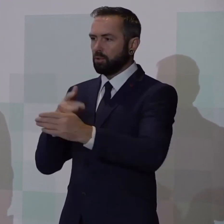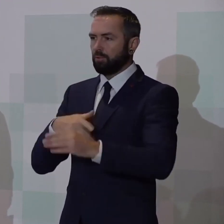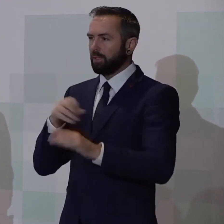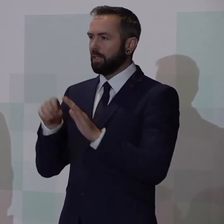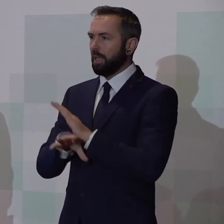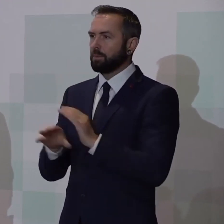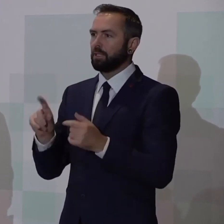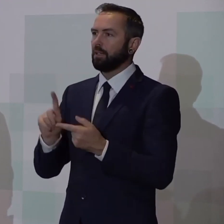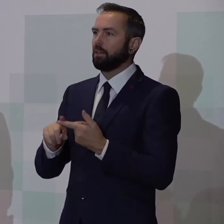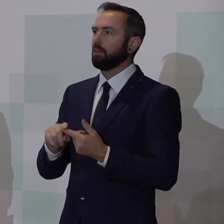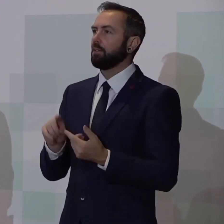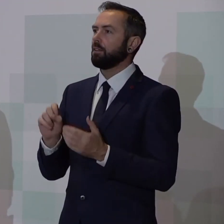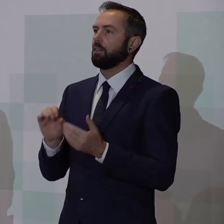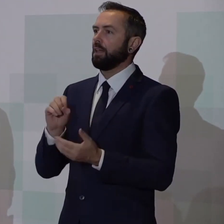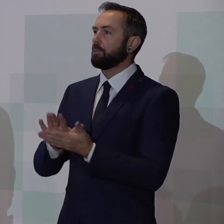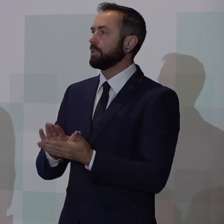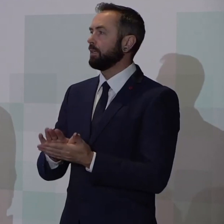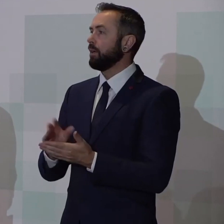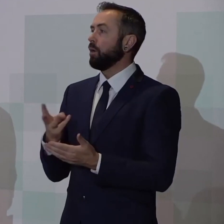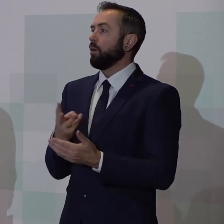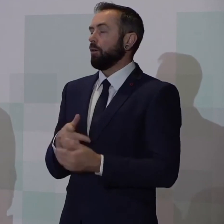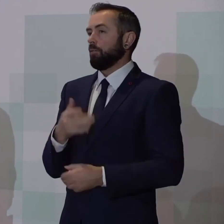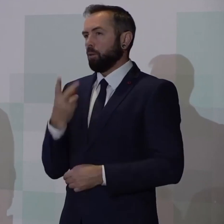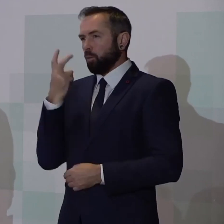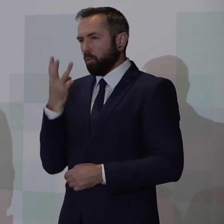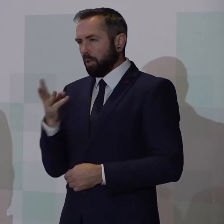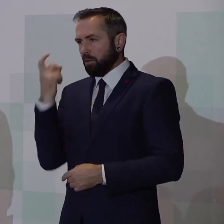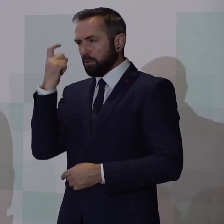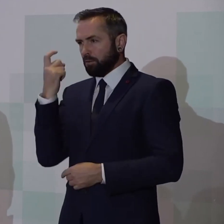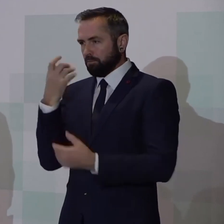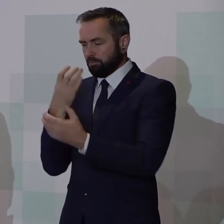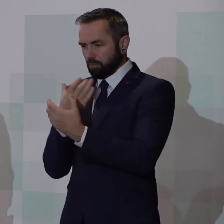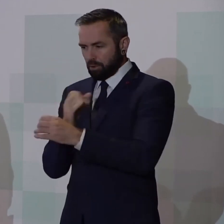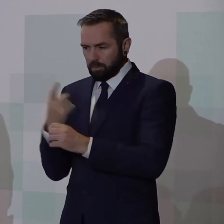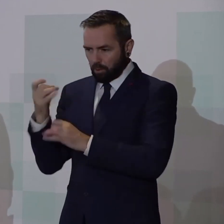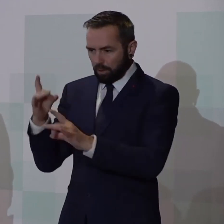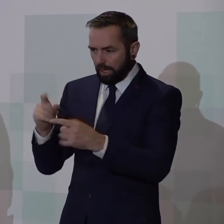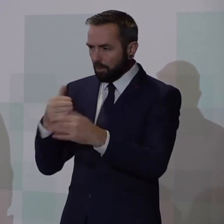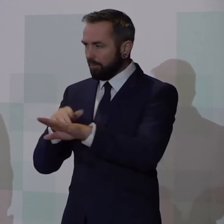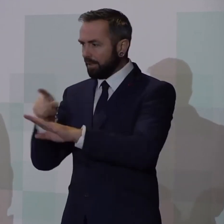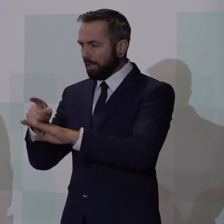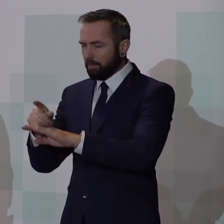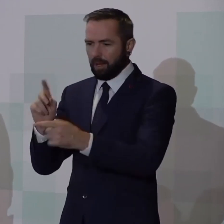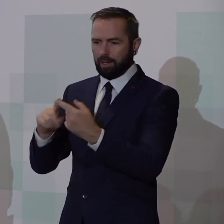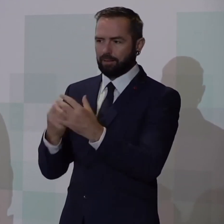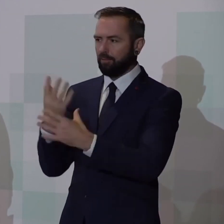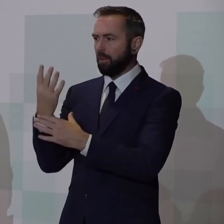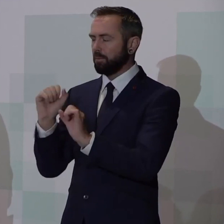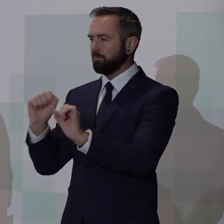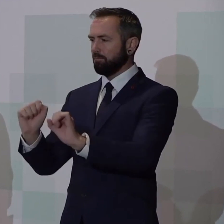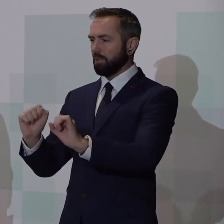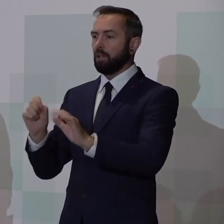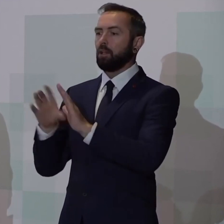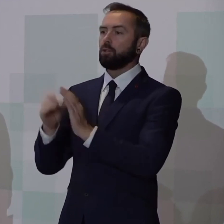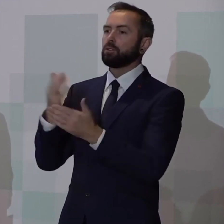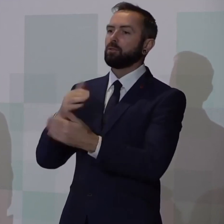lost. Will the kids be okay? How is it affecting them and their development? Losing some of your friends